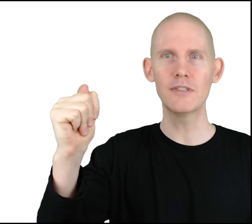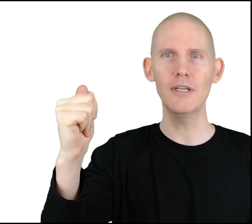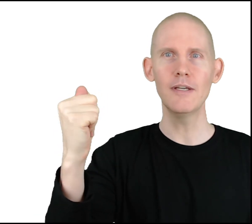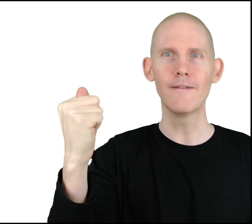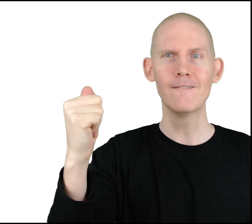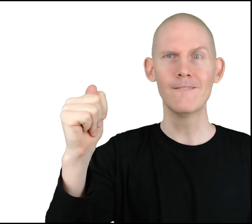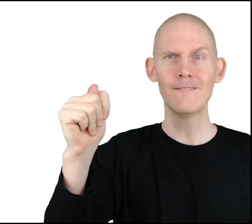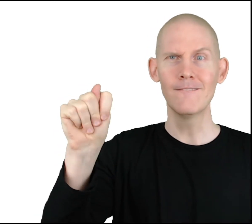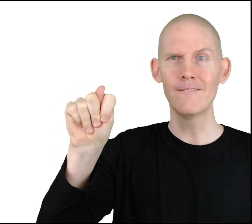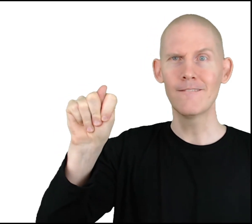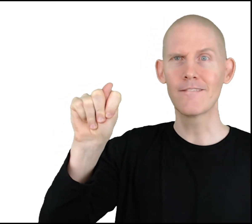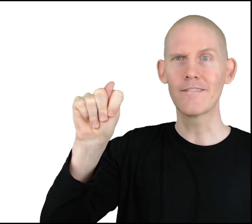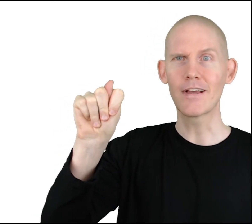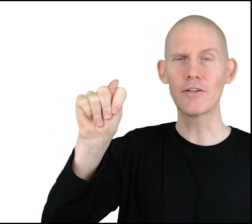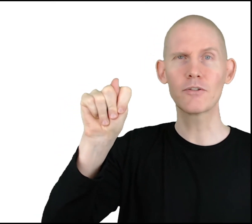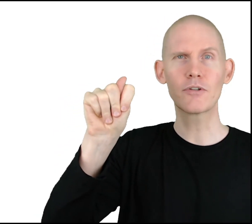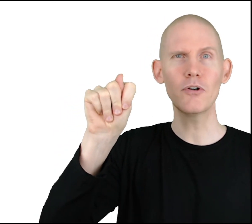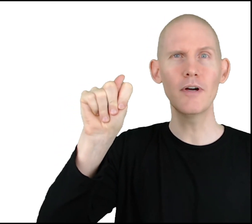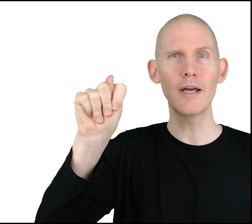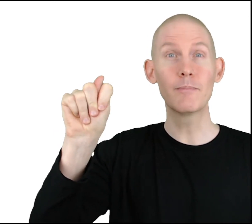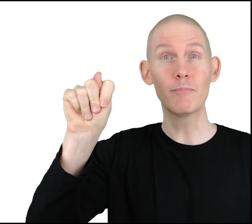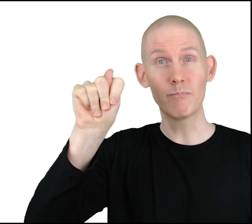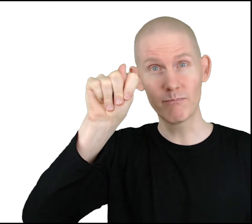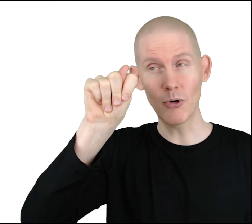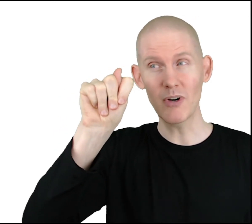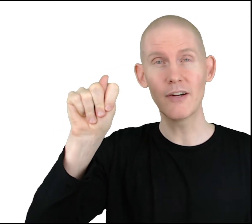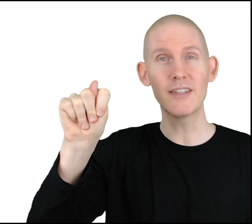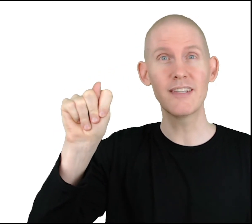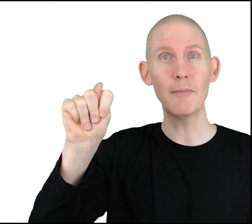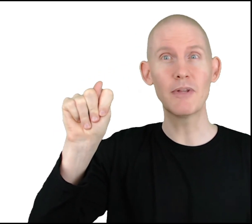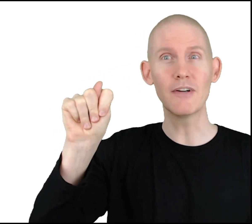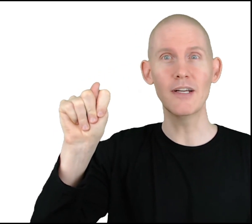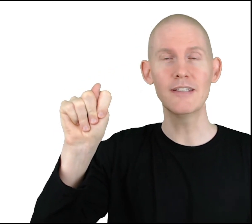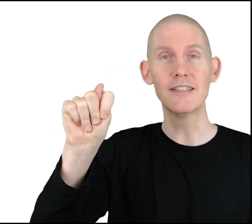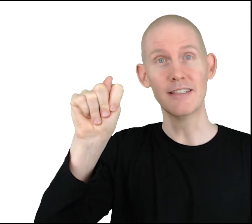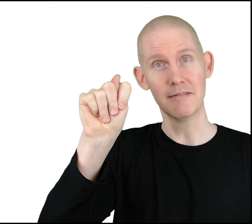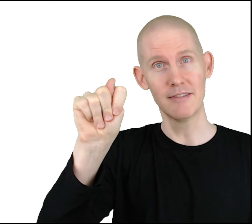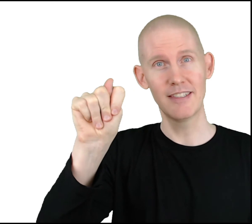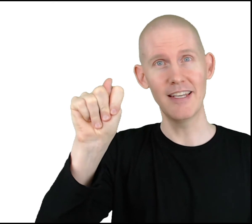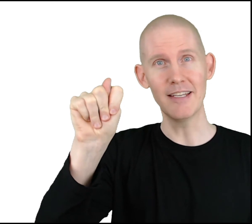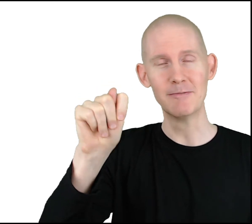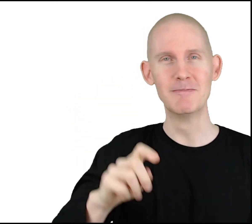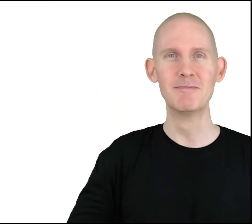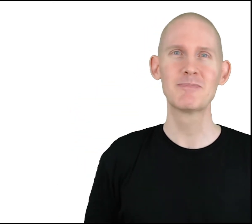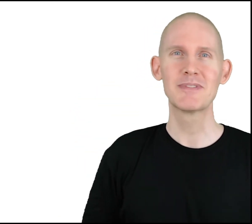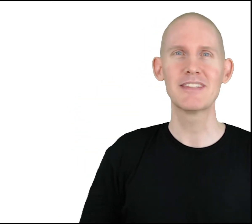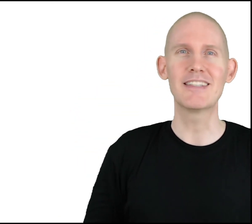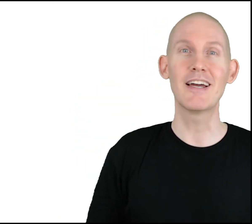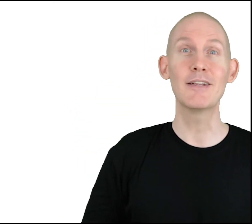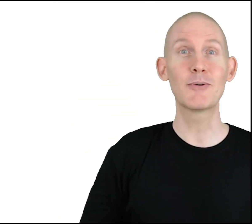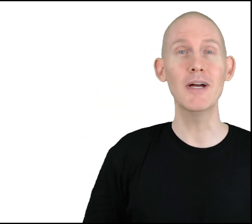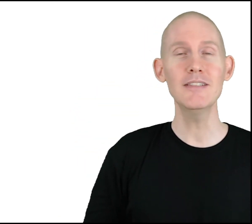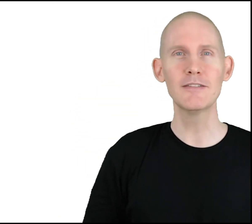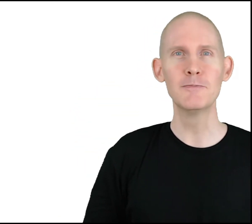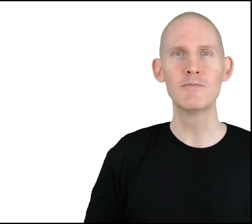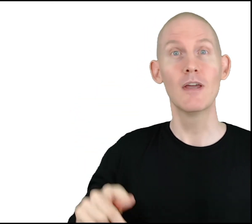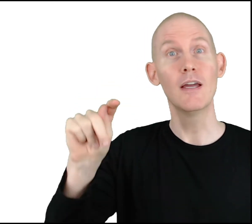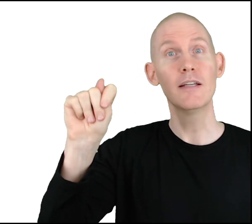T. Like a little turtle head poking out the top there, right? T. Let's sign it twice.